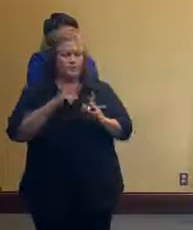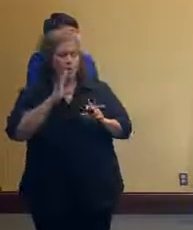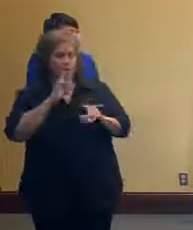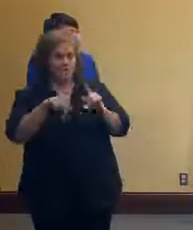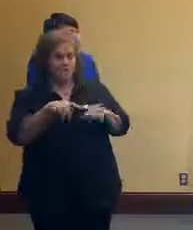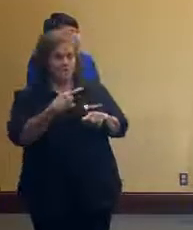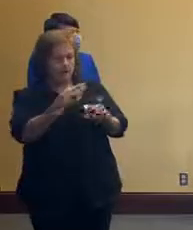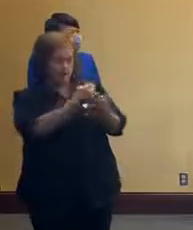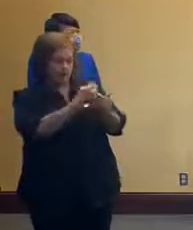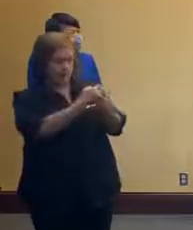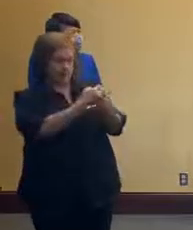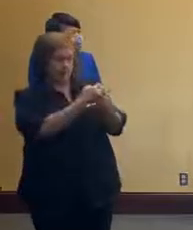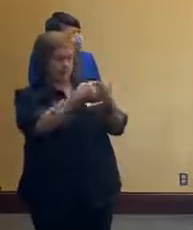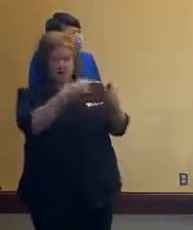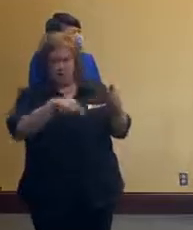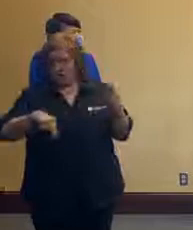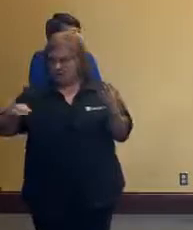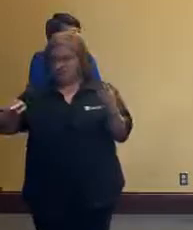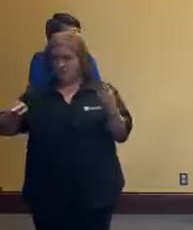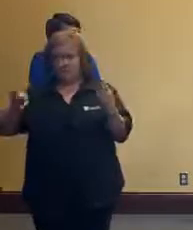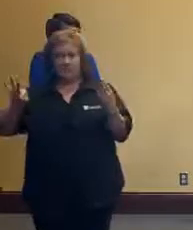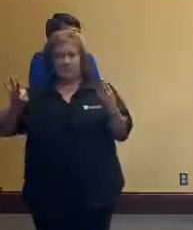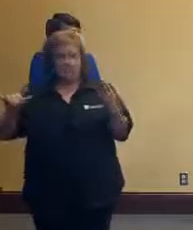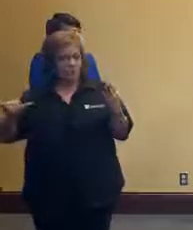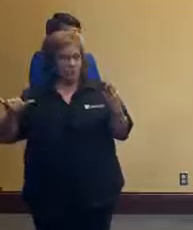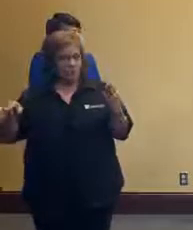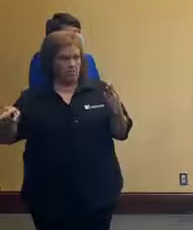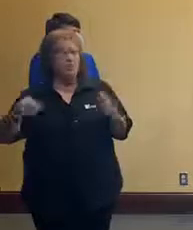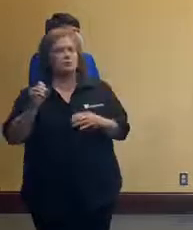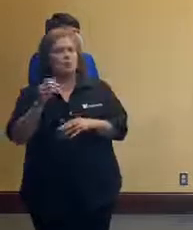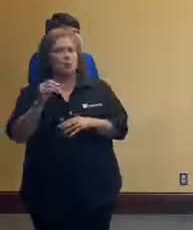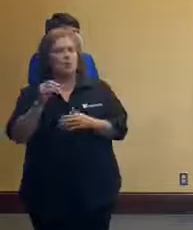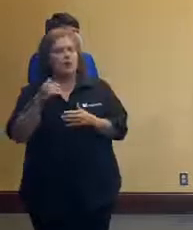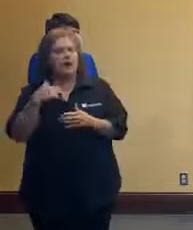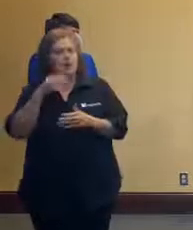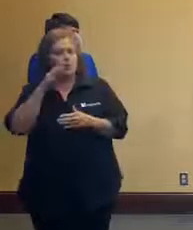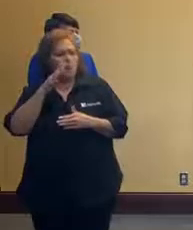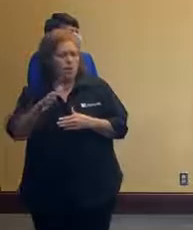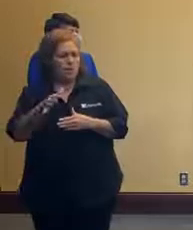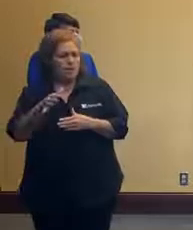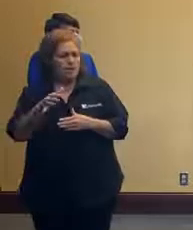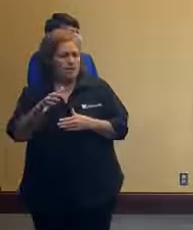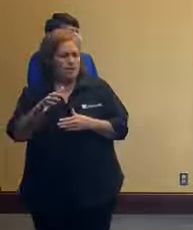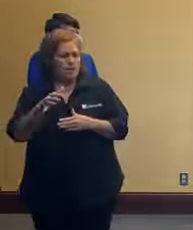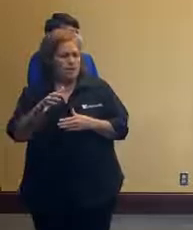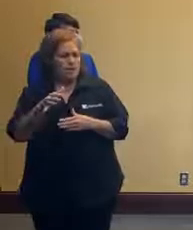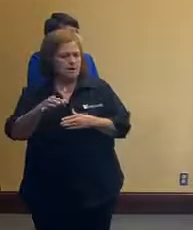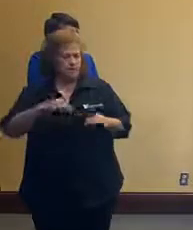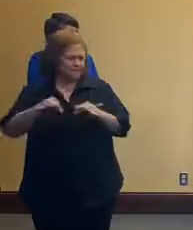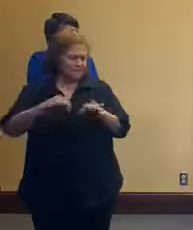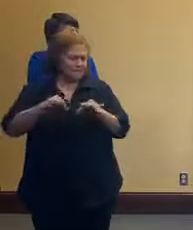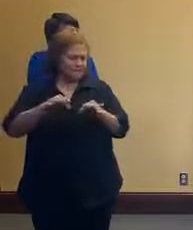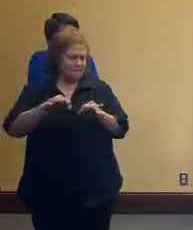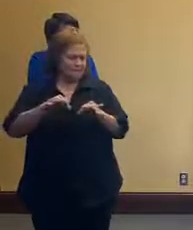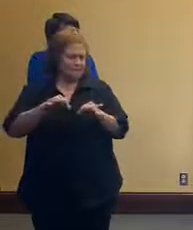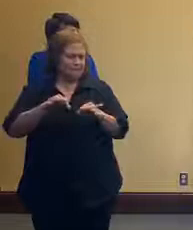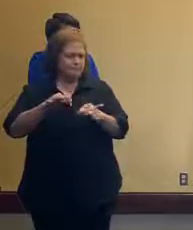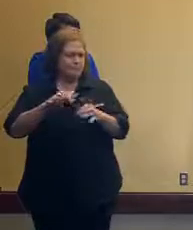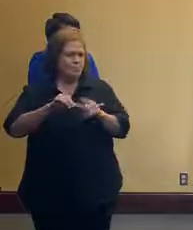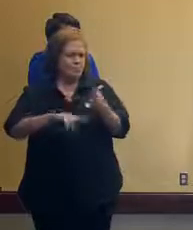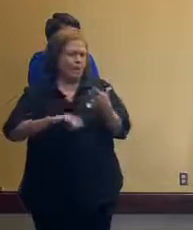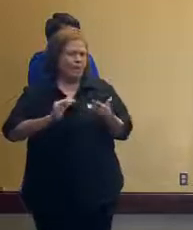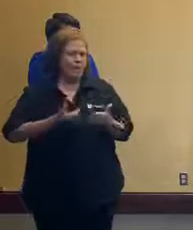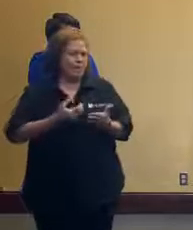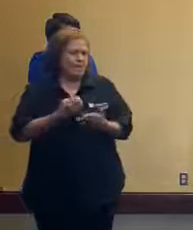scenarios, which then drive your fiscal scenarios. So I'm going to take us back, and this is what most economists and others related